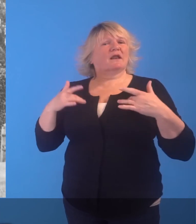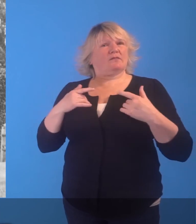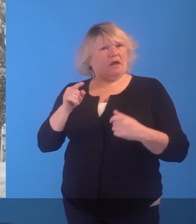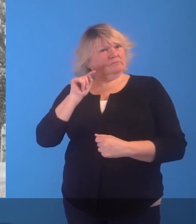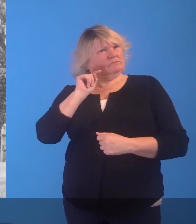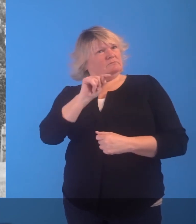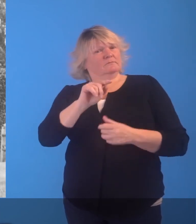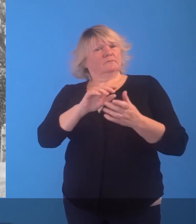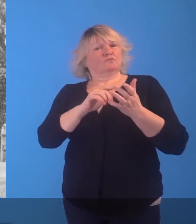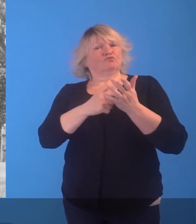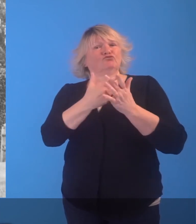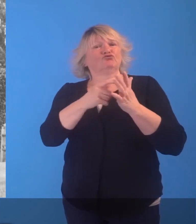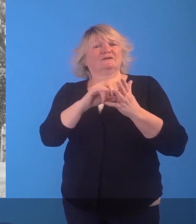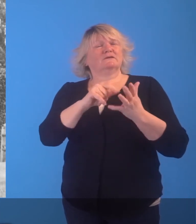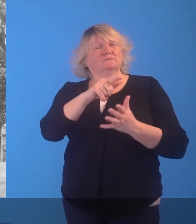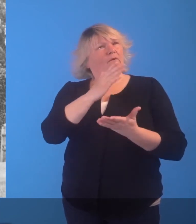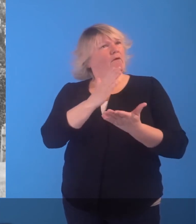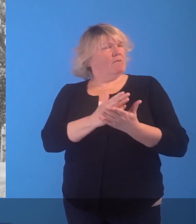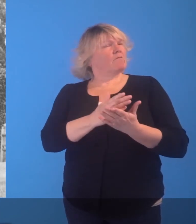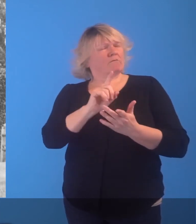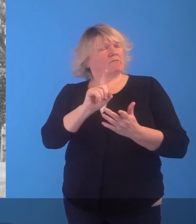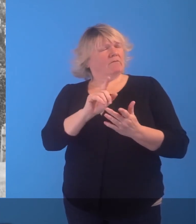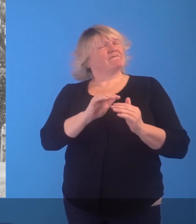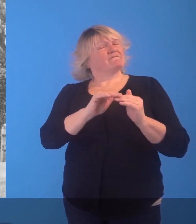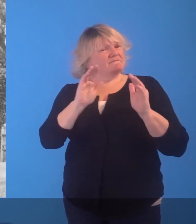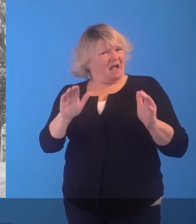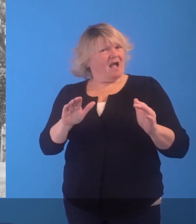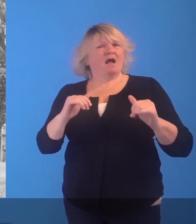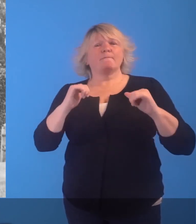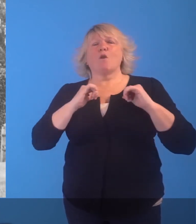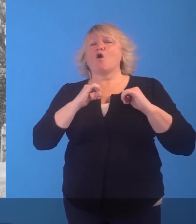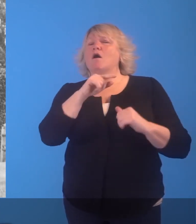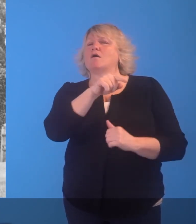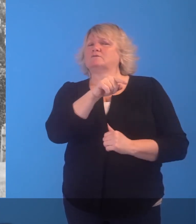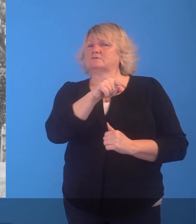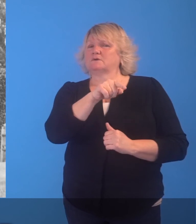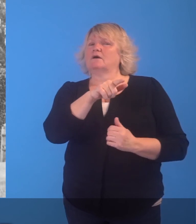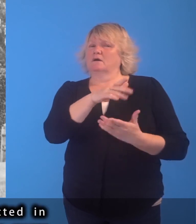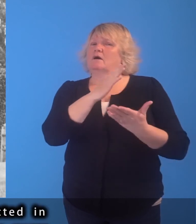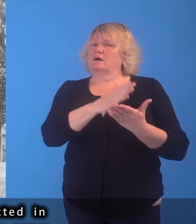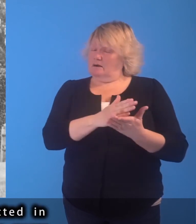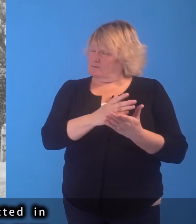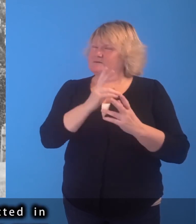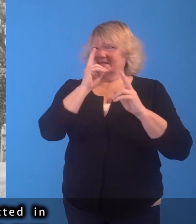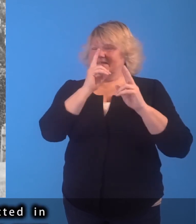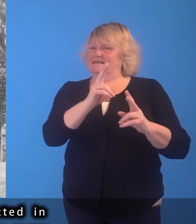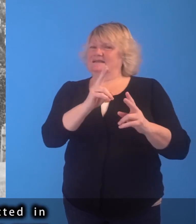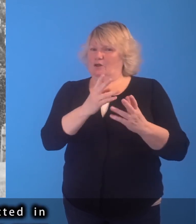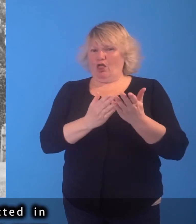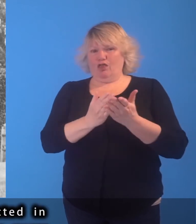It is possible that Mr. Reed would work on his commissions at this table,